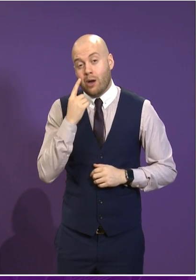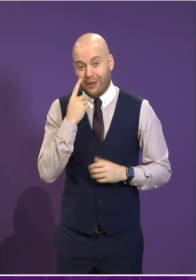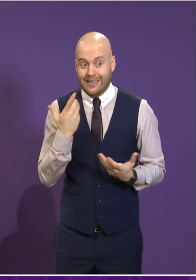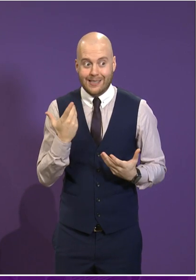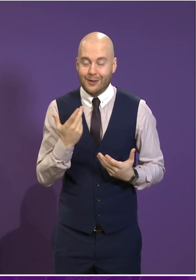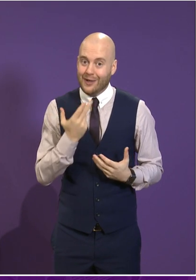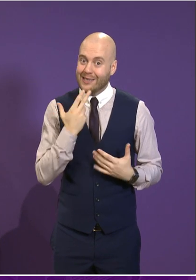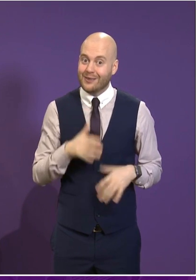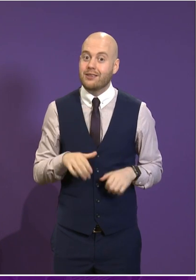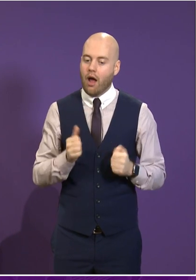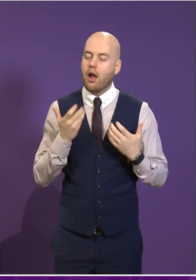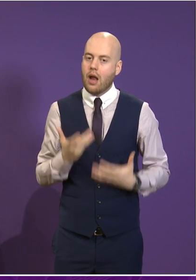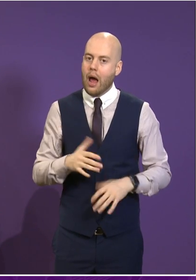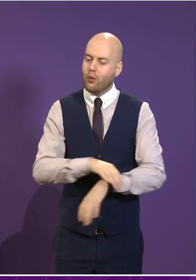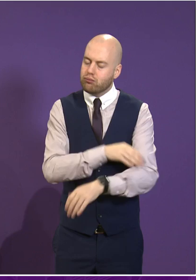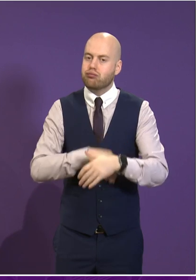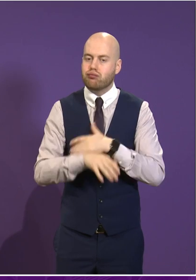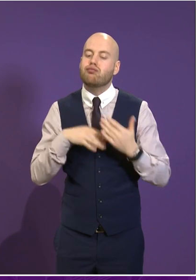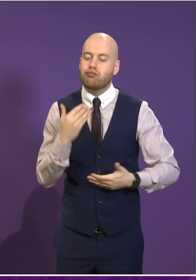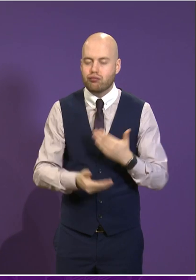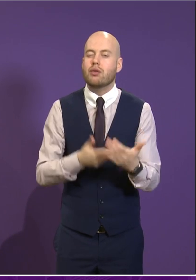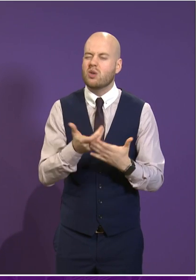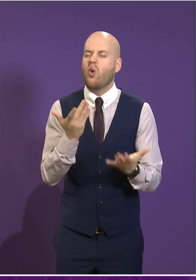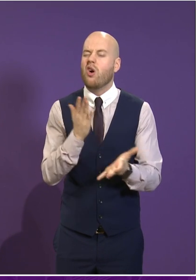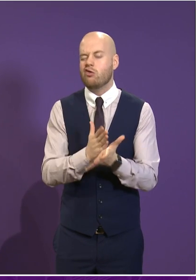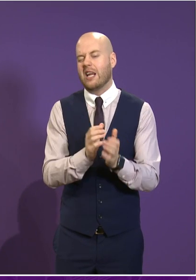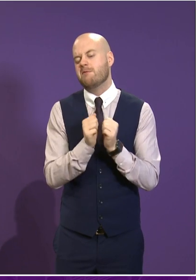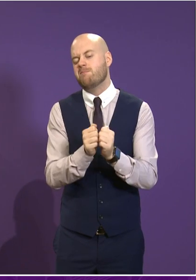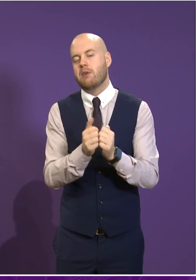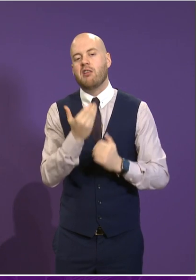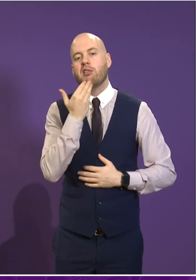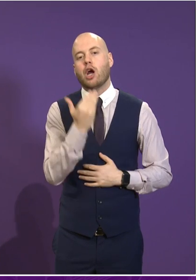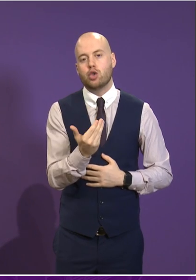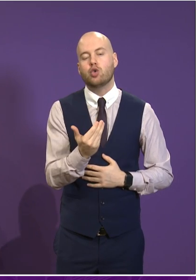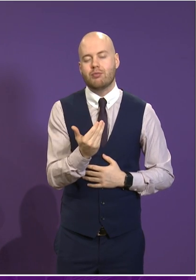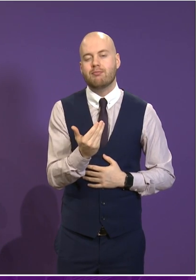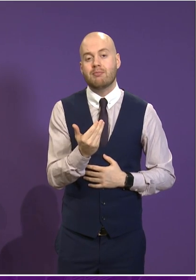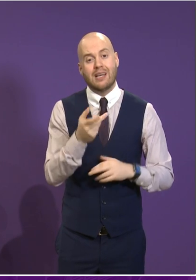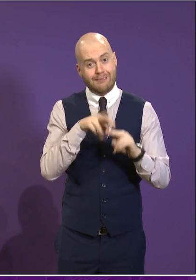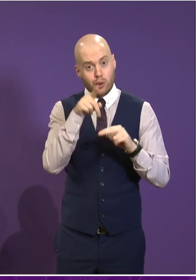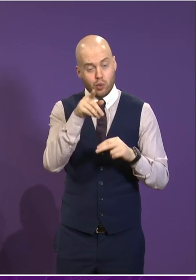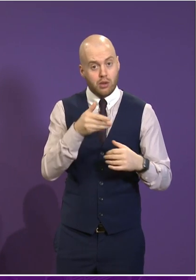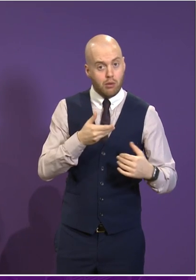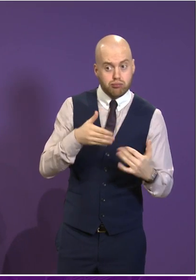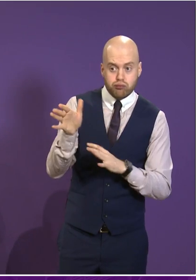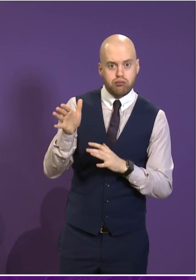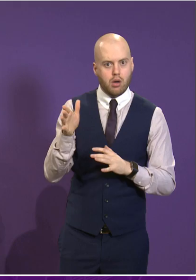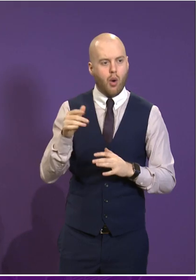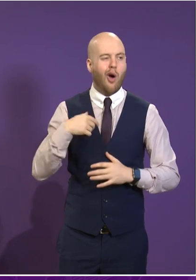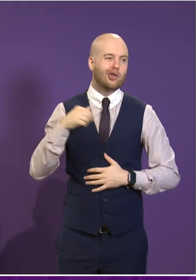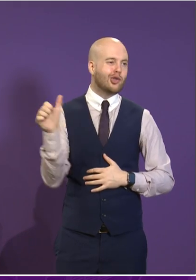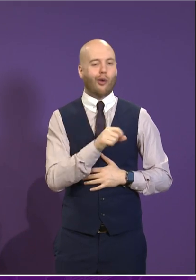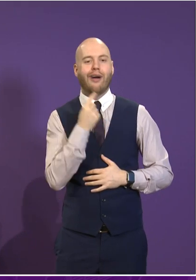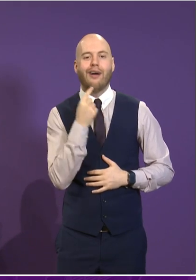way forward with some of the inquiries that we're doing. So thank you so much. And if you go away and you think you should have told us something else, please get back in touch with